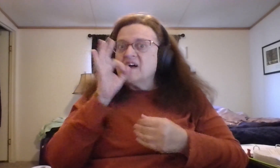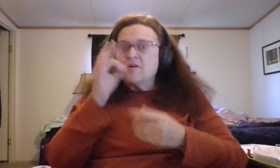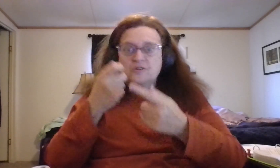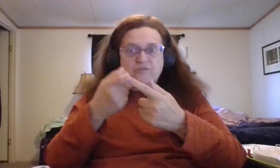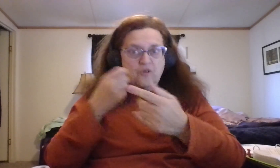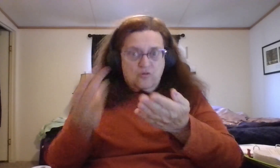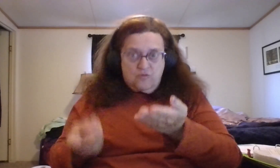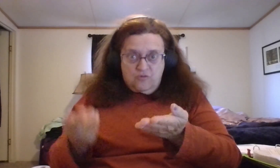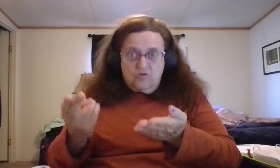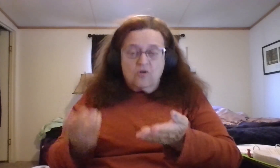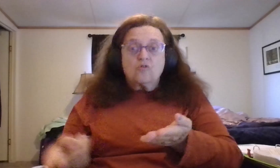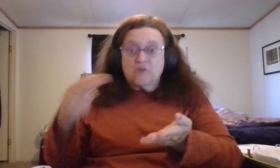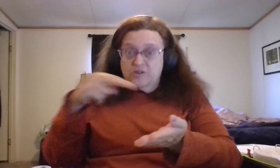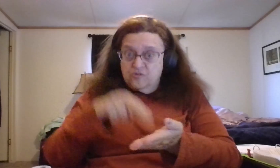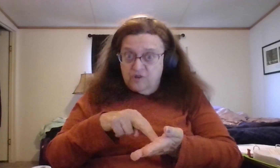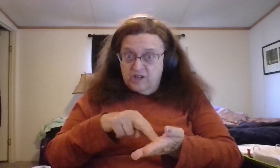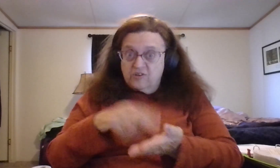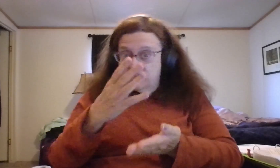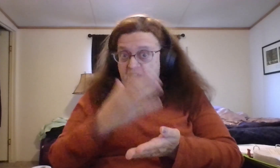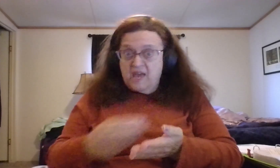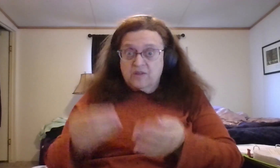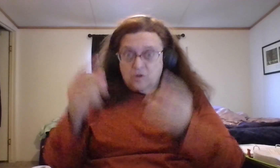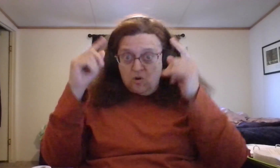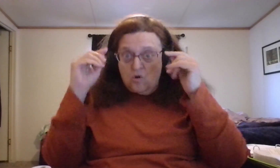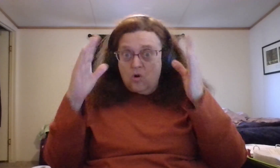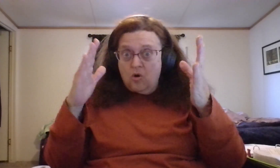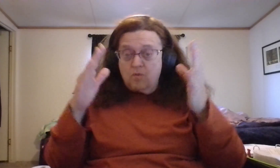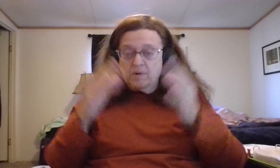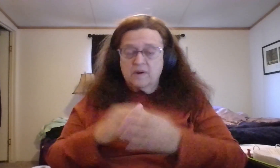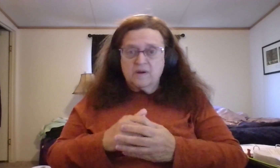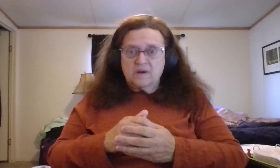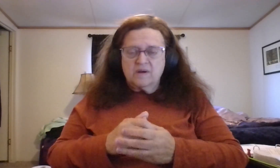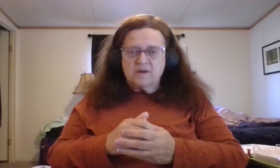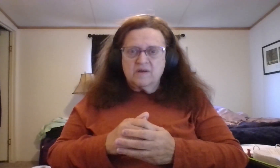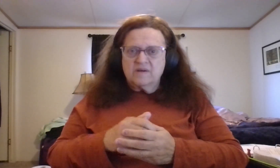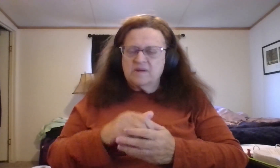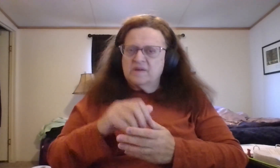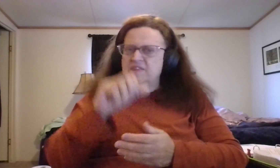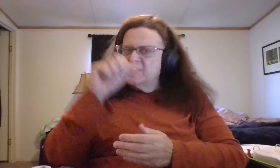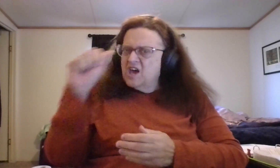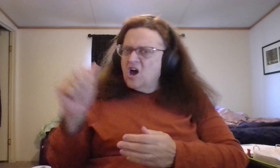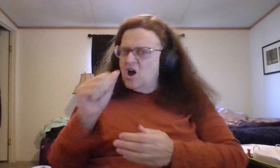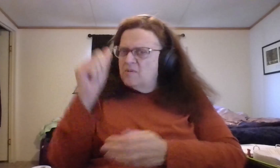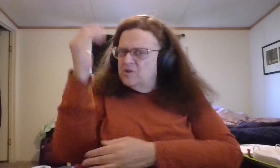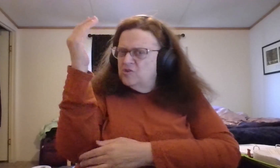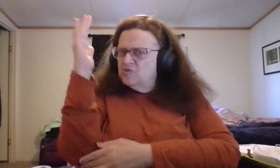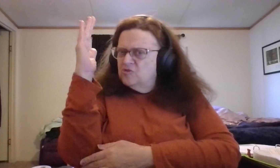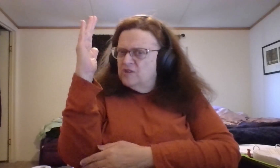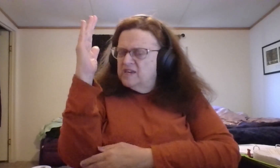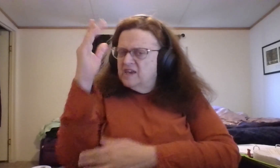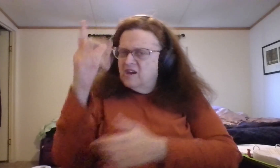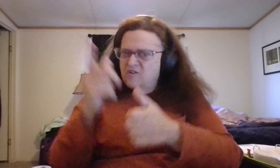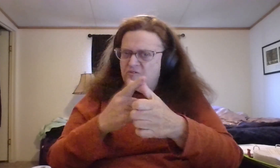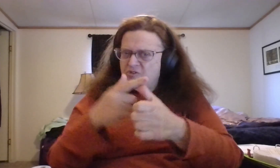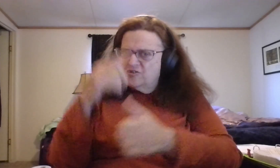resurrection and hope. The almond tree was the first tree to bloom